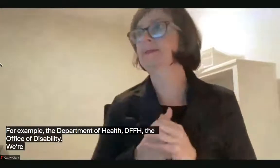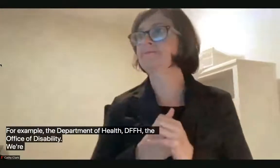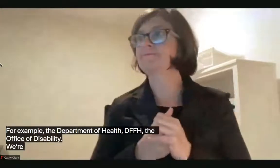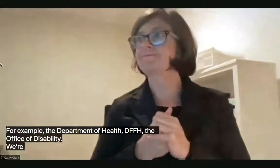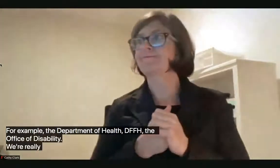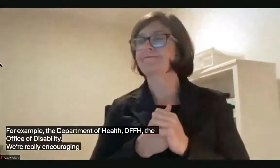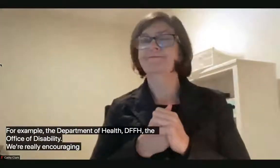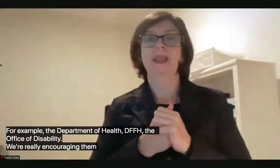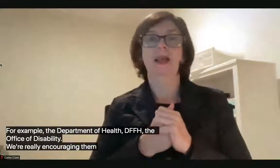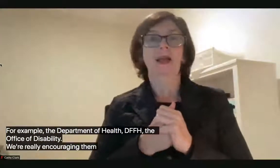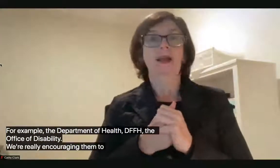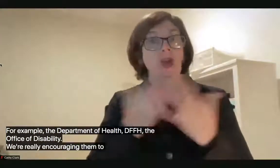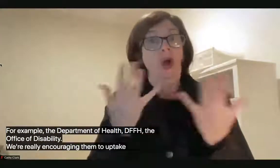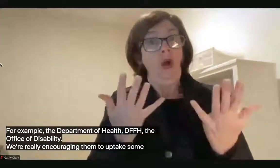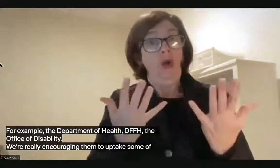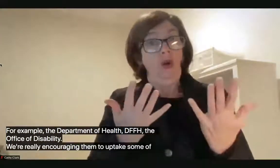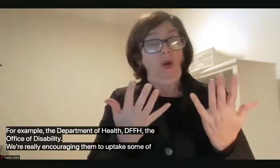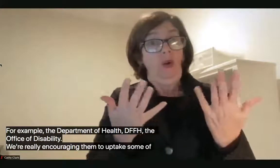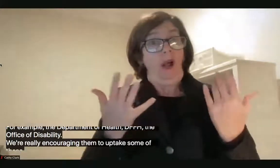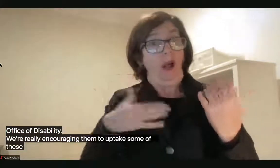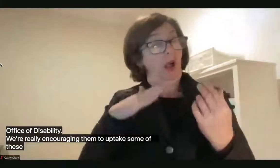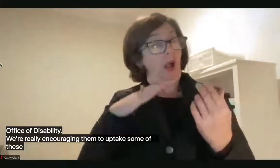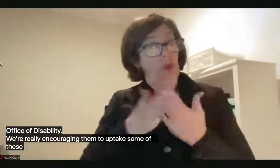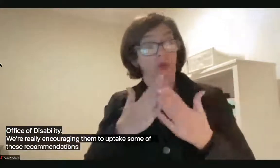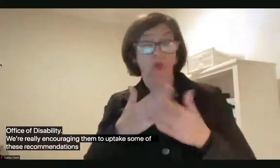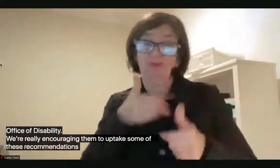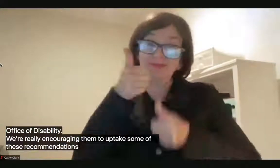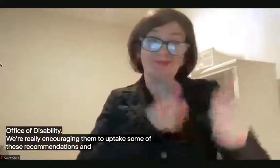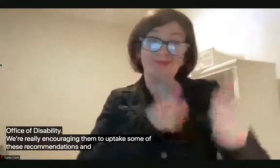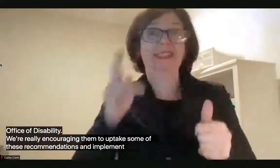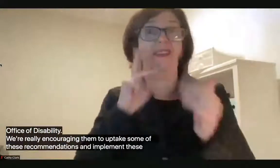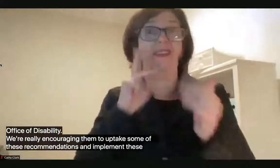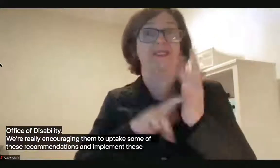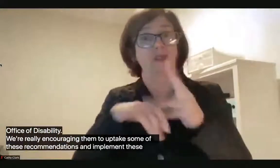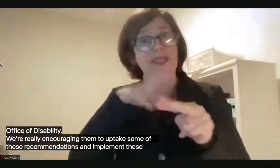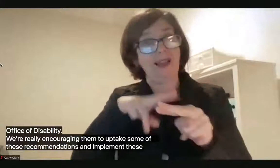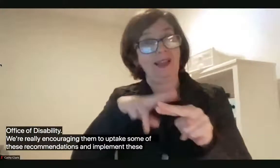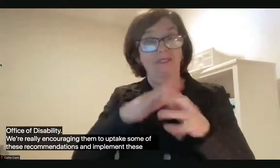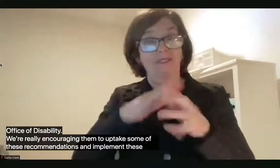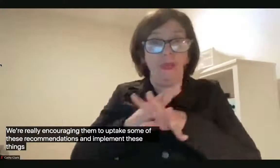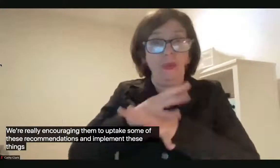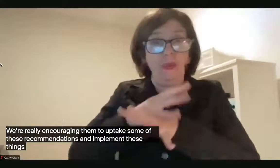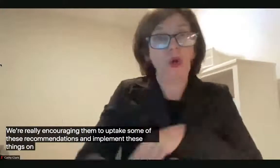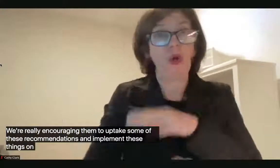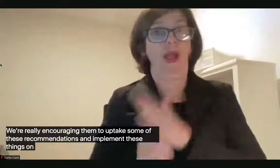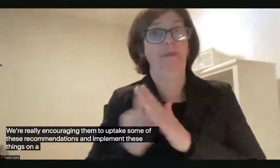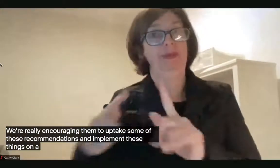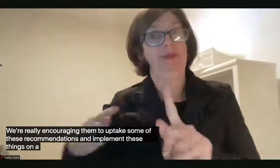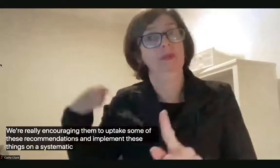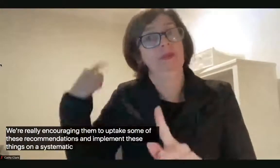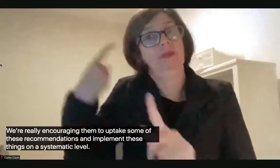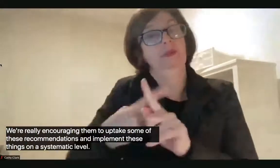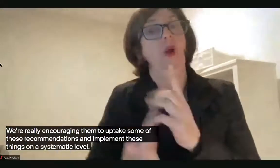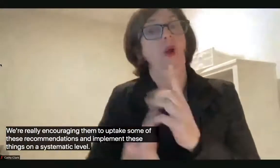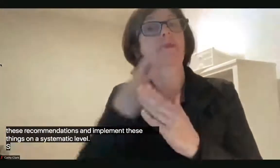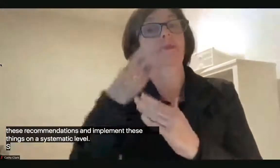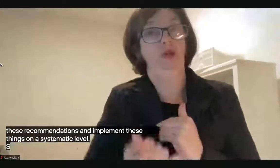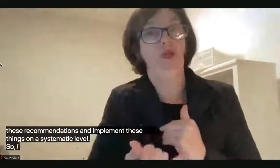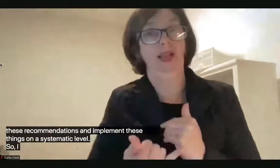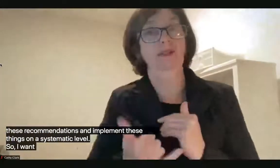and implement these things on a systemic level. So I want to congratulate Deaf Victoria and the staff for the tireless efforts